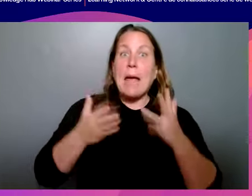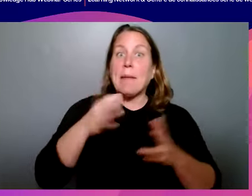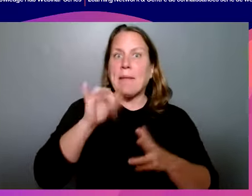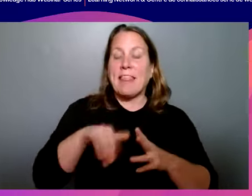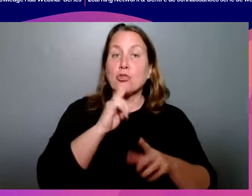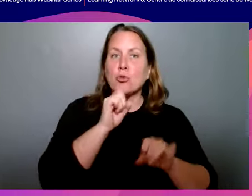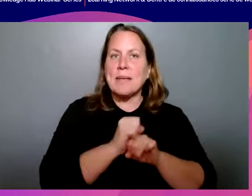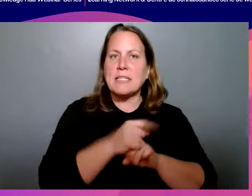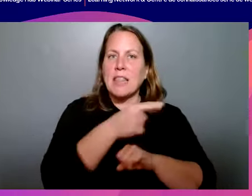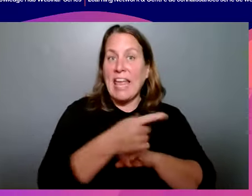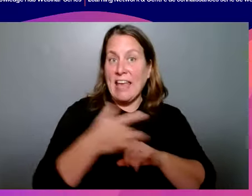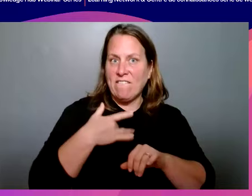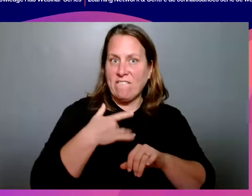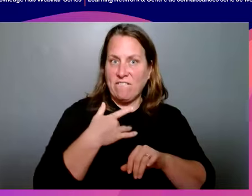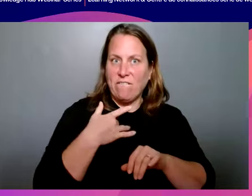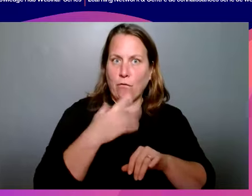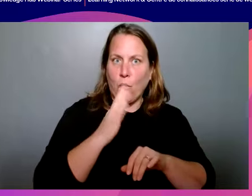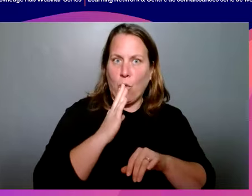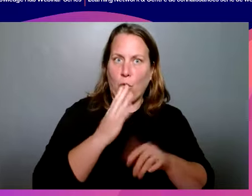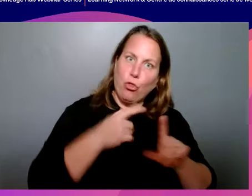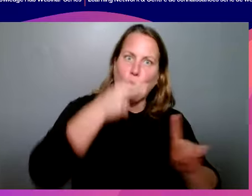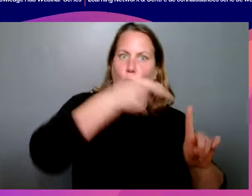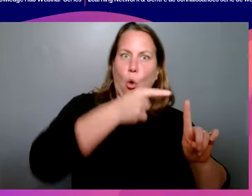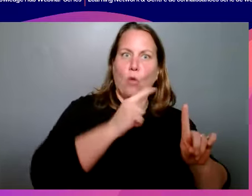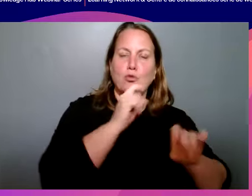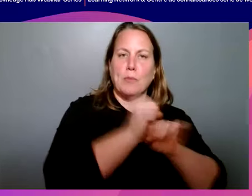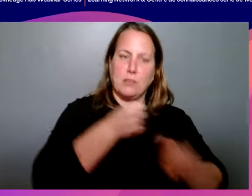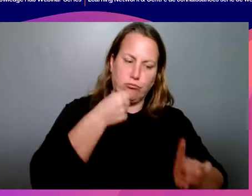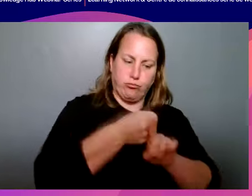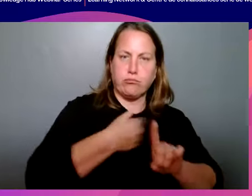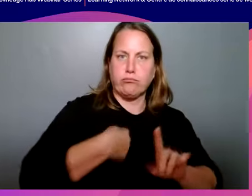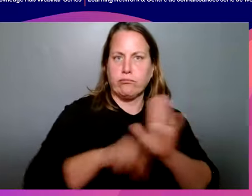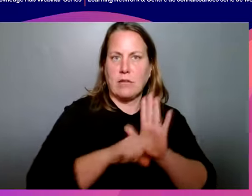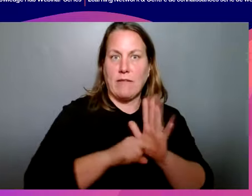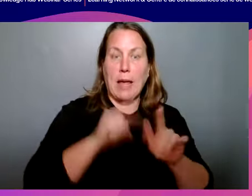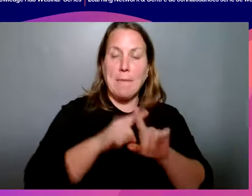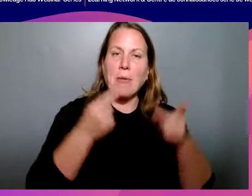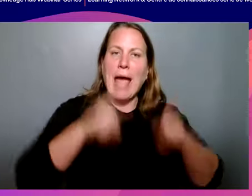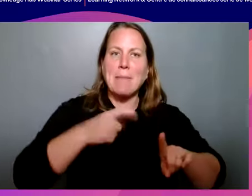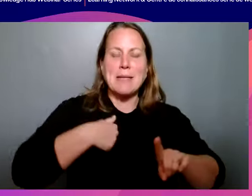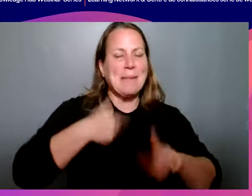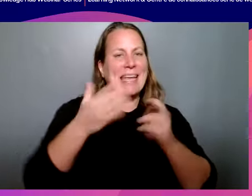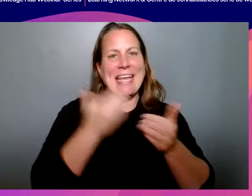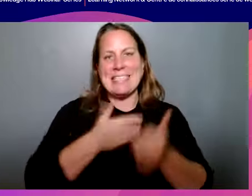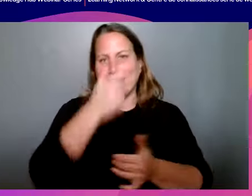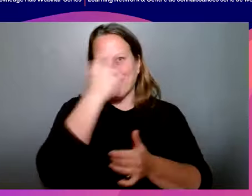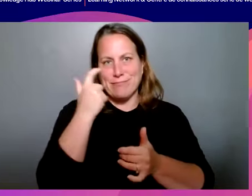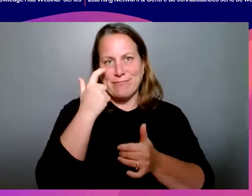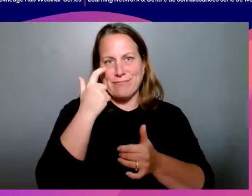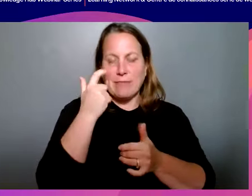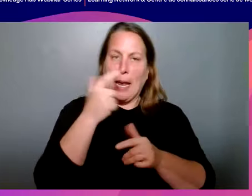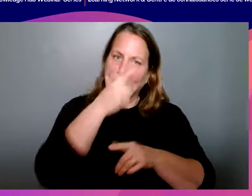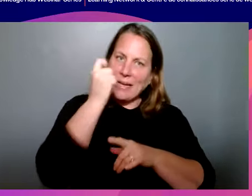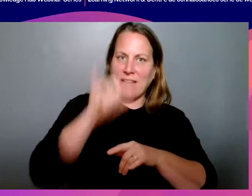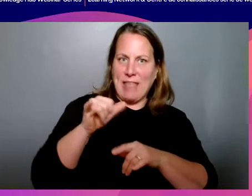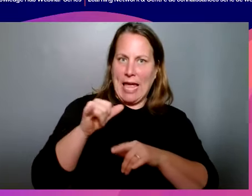that moment, my trauma backpack opens up and all those past experiences come rushing to the surface. That